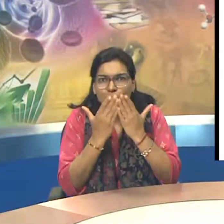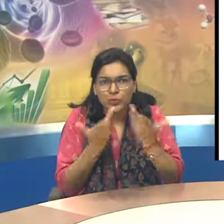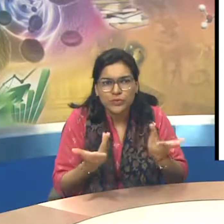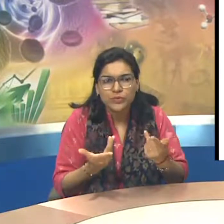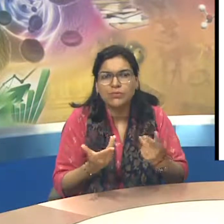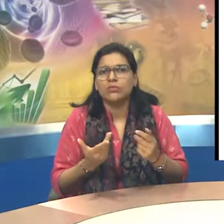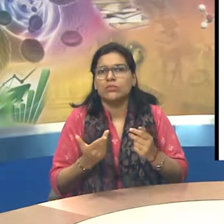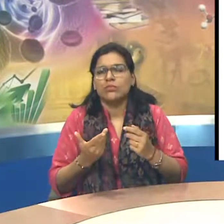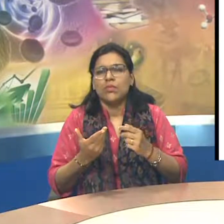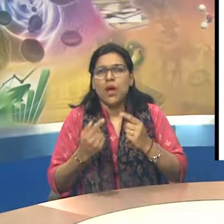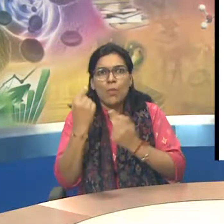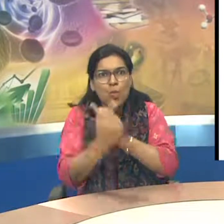widen their